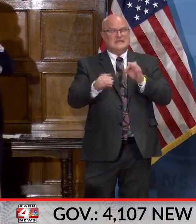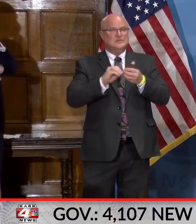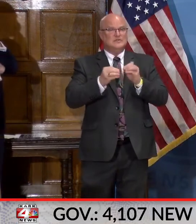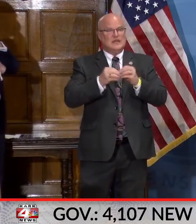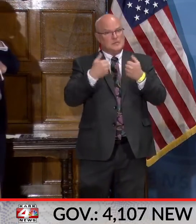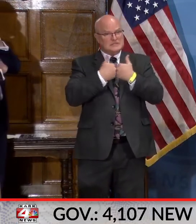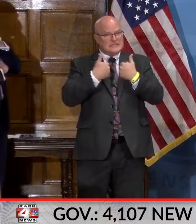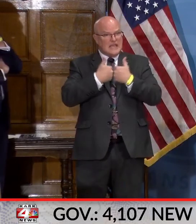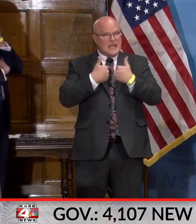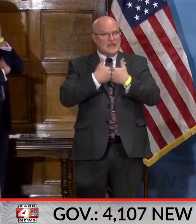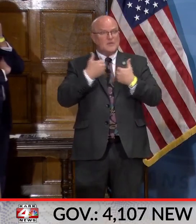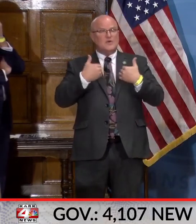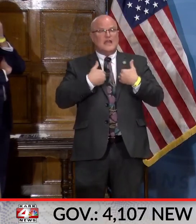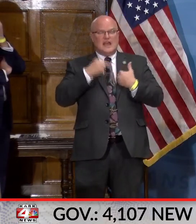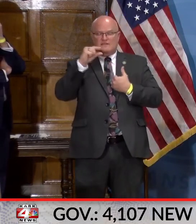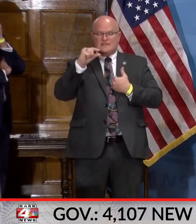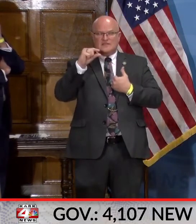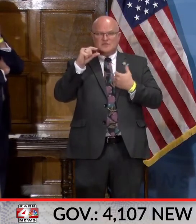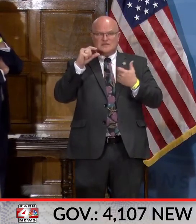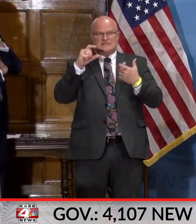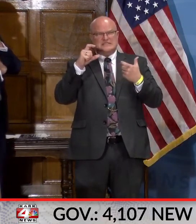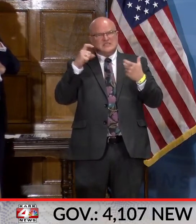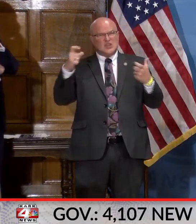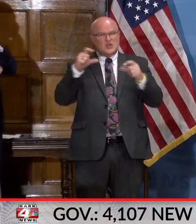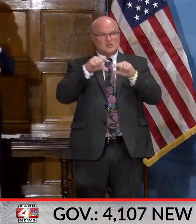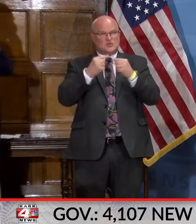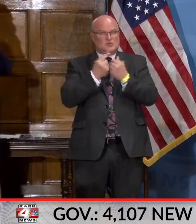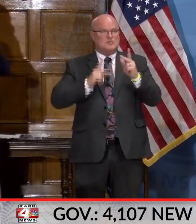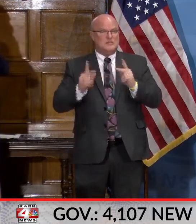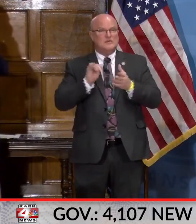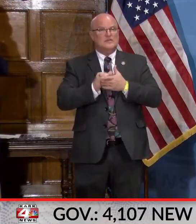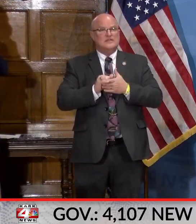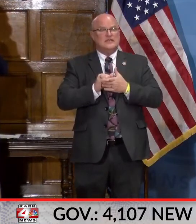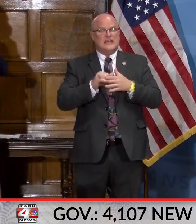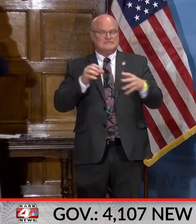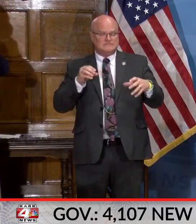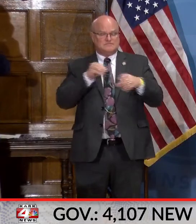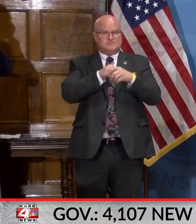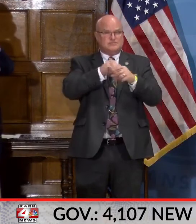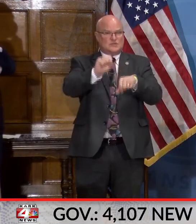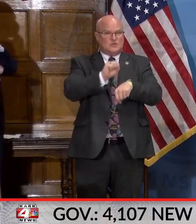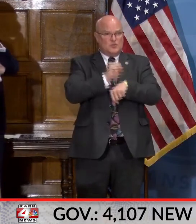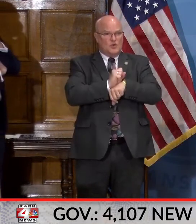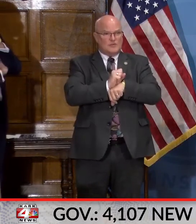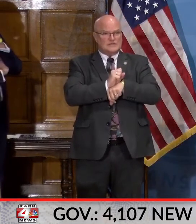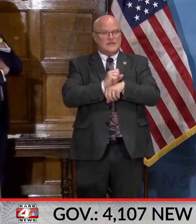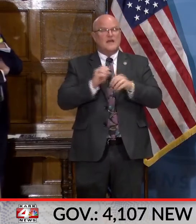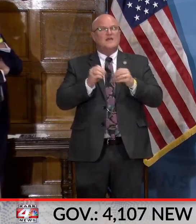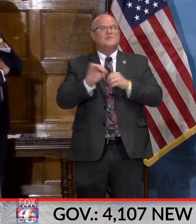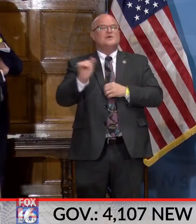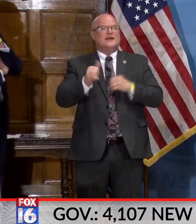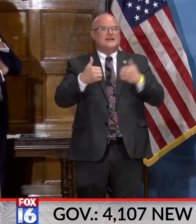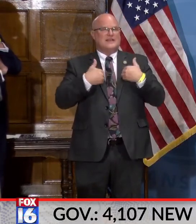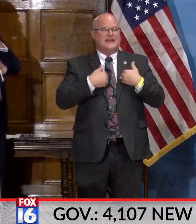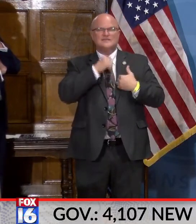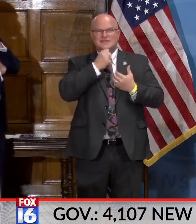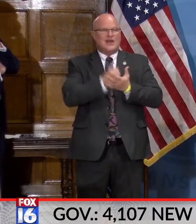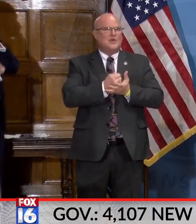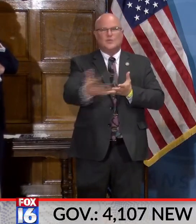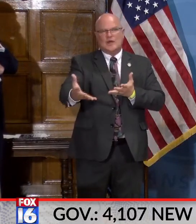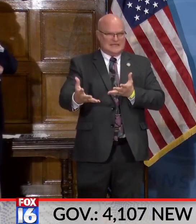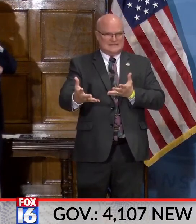game, when you have a little bit larger group of people that you could plug into those appointments, the more likely you are to not waste the